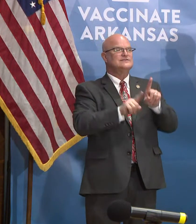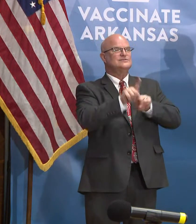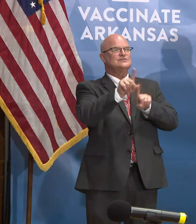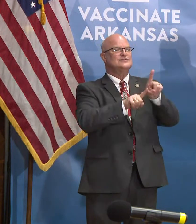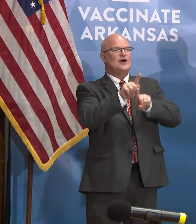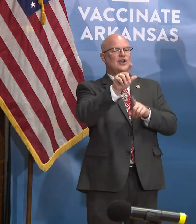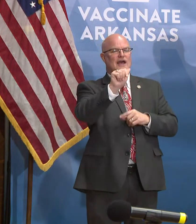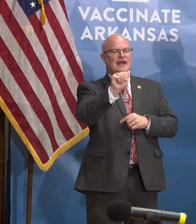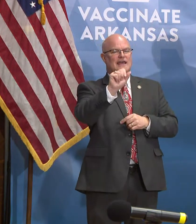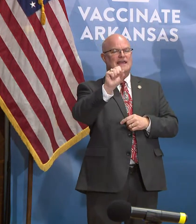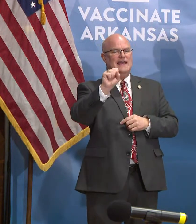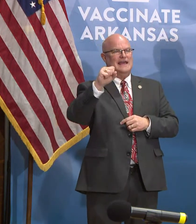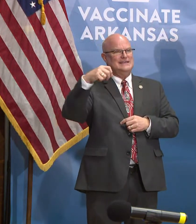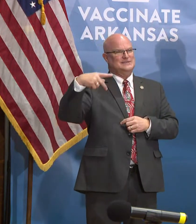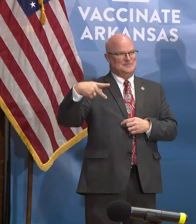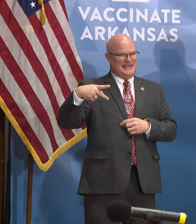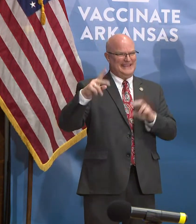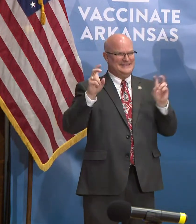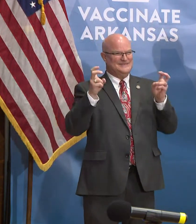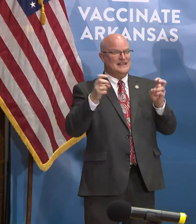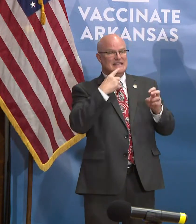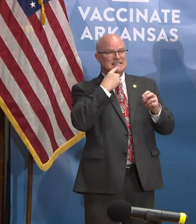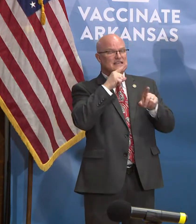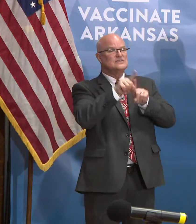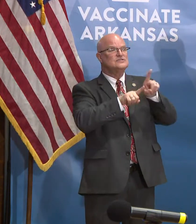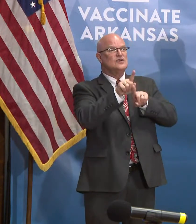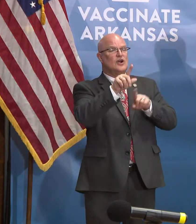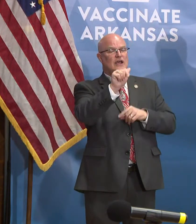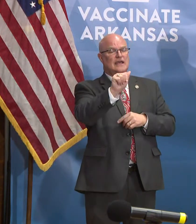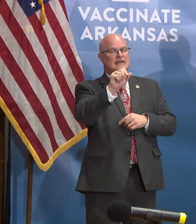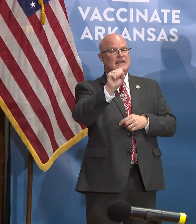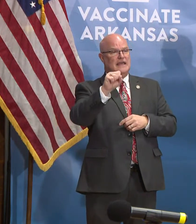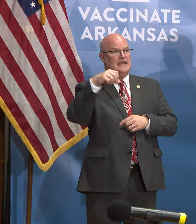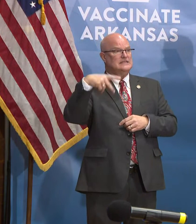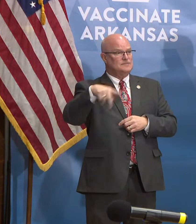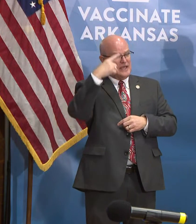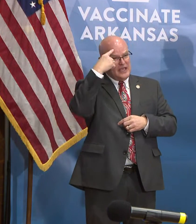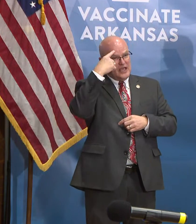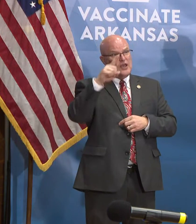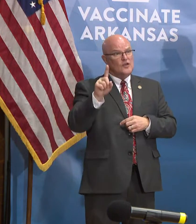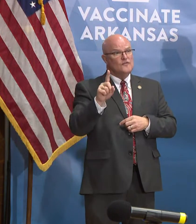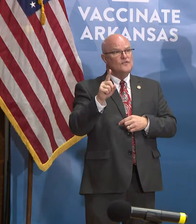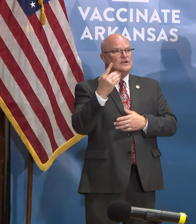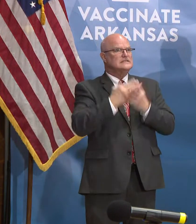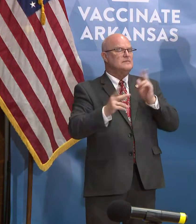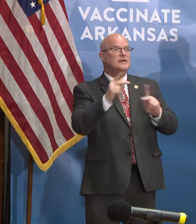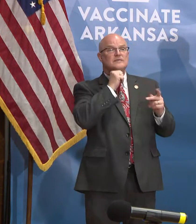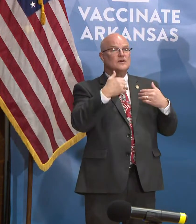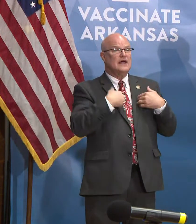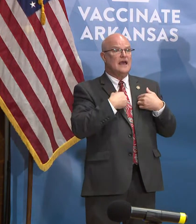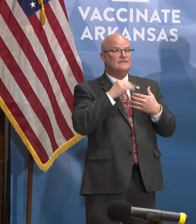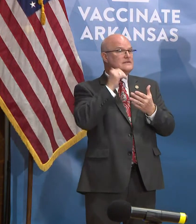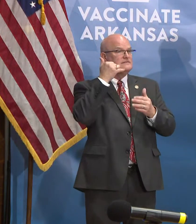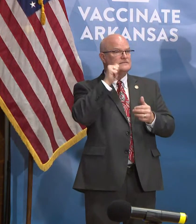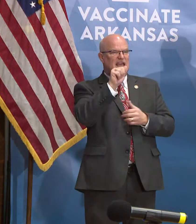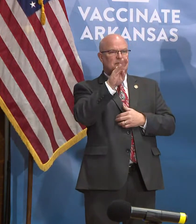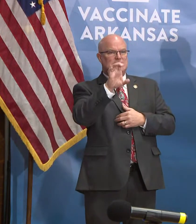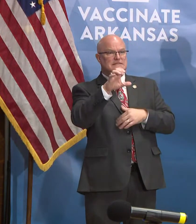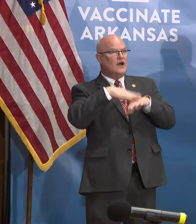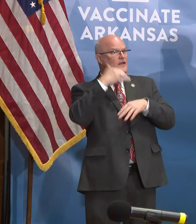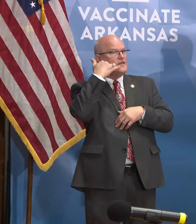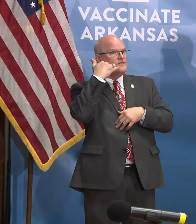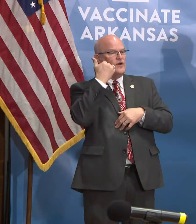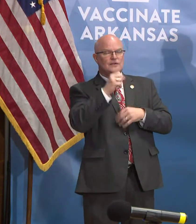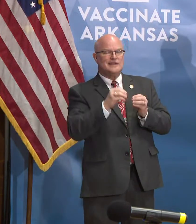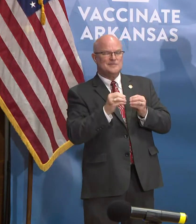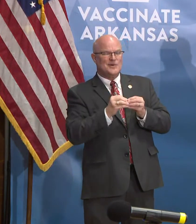Arkansas State Police. That's how the signs are. It says, dial Star ASP for, some people don't have the alphabet on their phone. That's why we